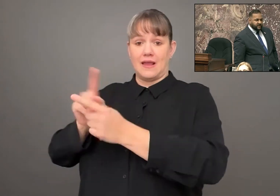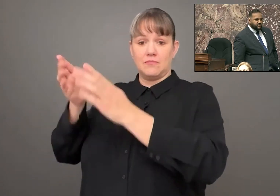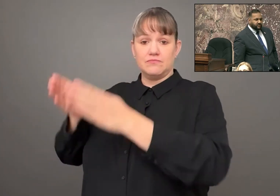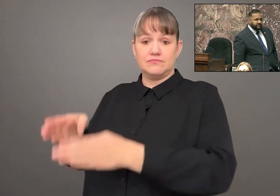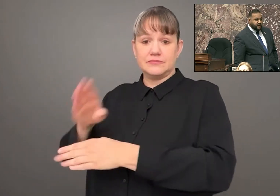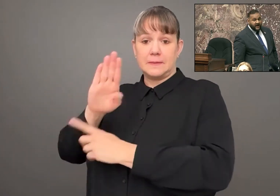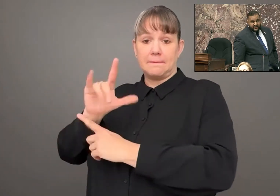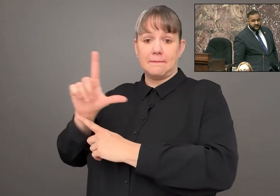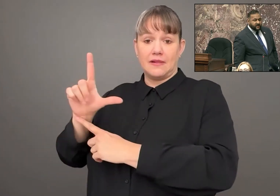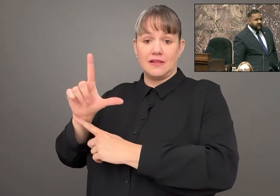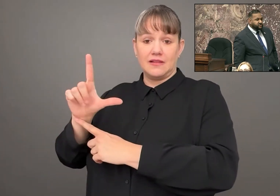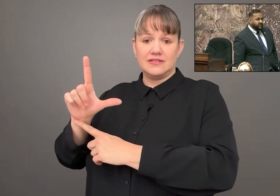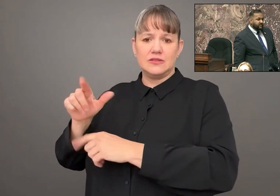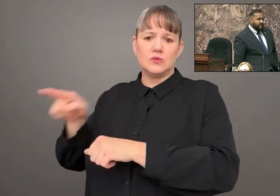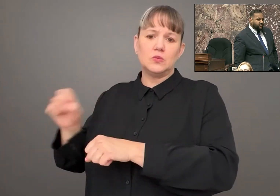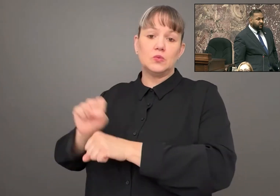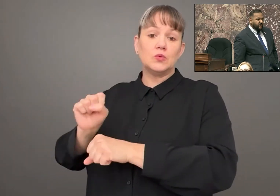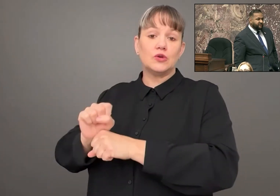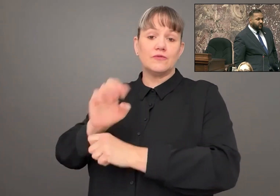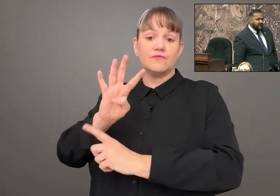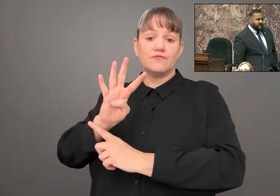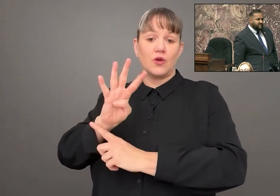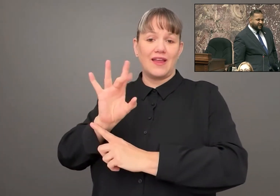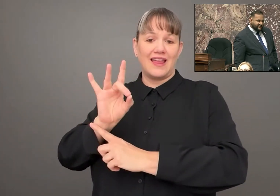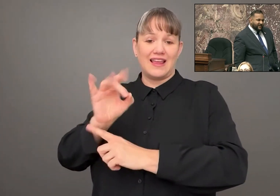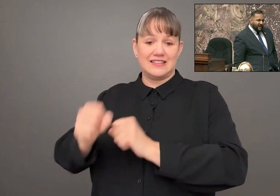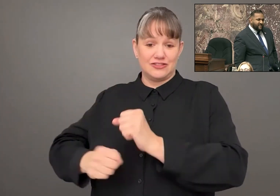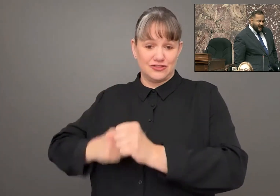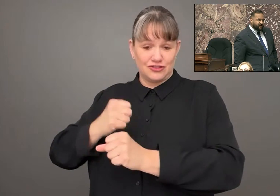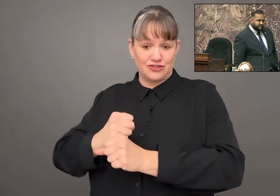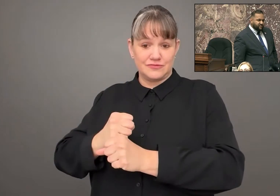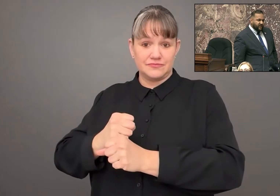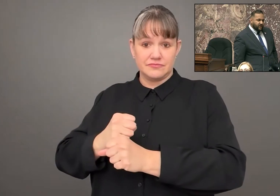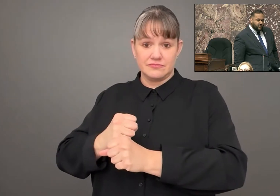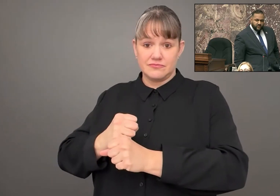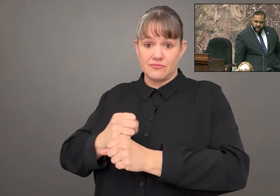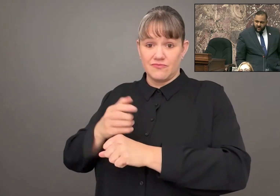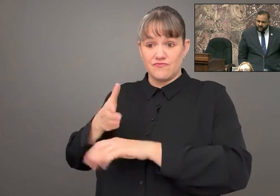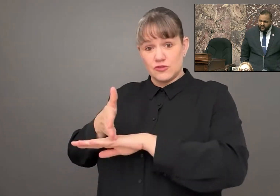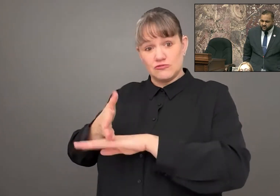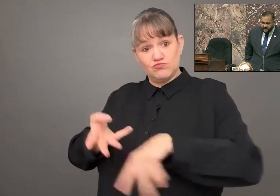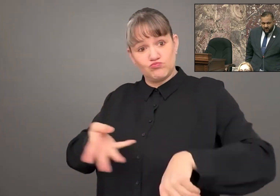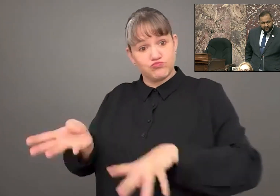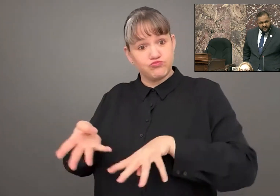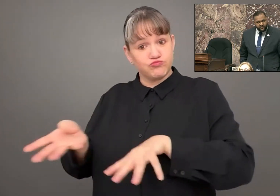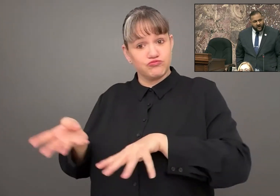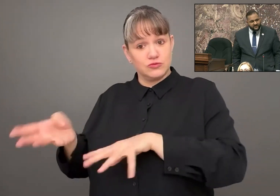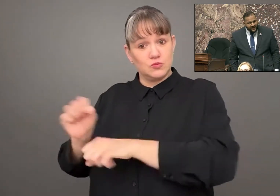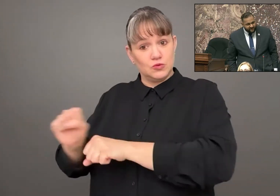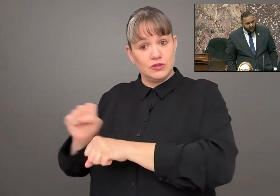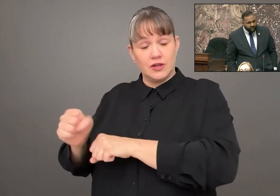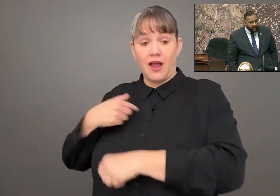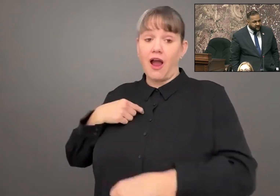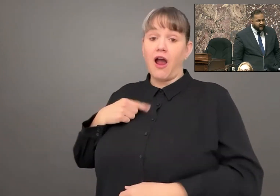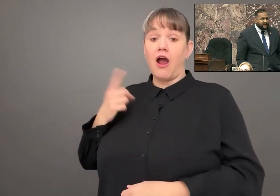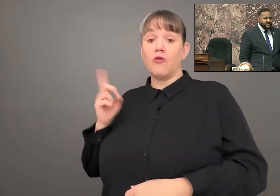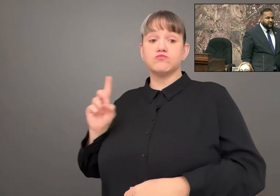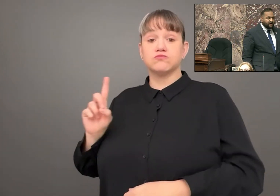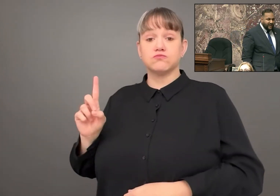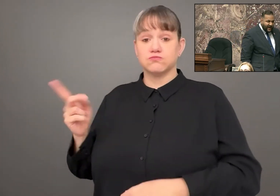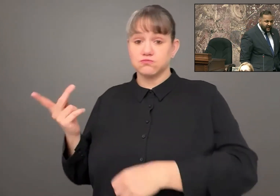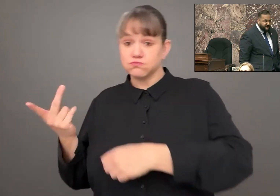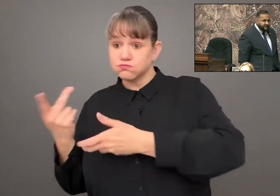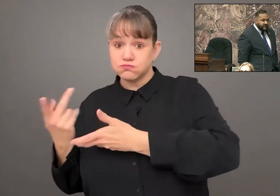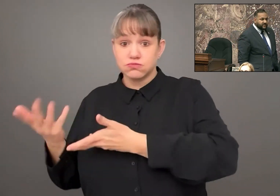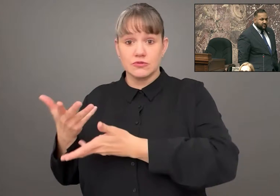48 years. I did get a picture with a member across the way because that guy matters to me. When we talk about tariffs, these are not decimal points. These